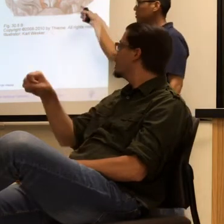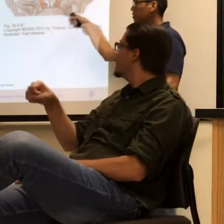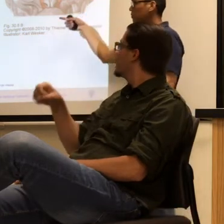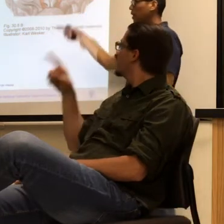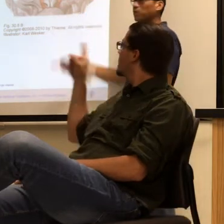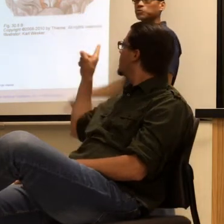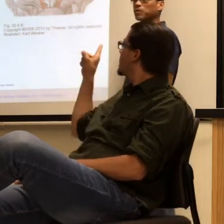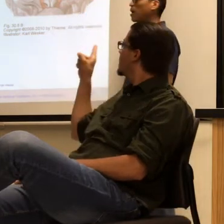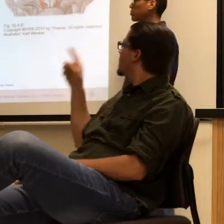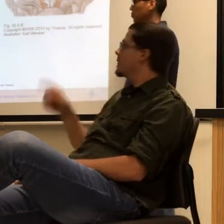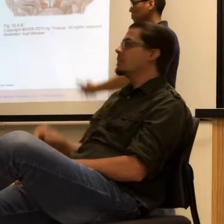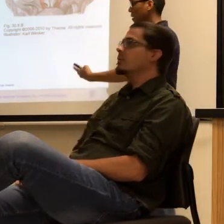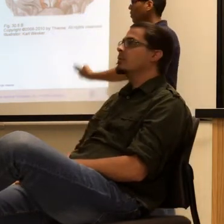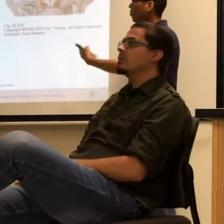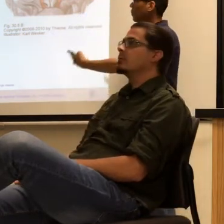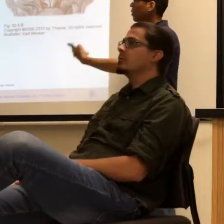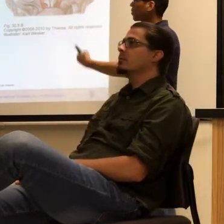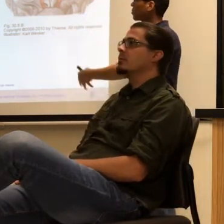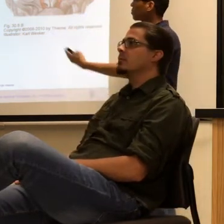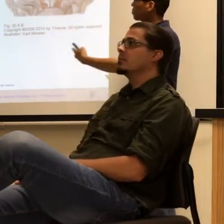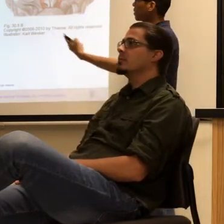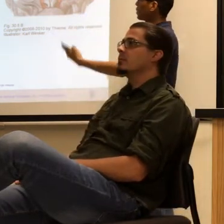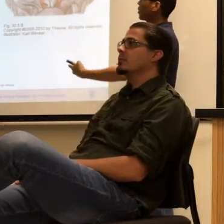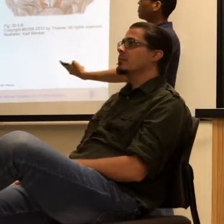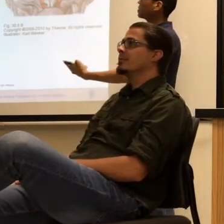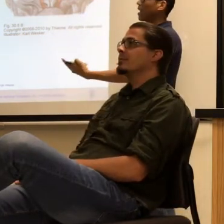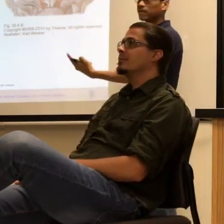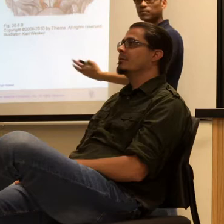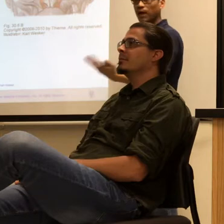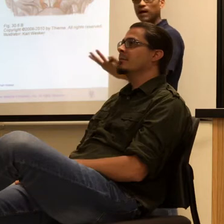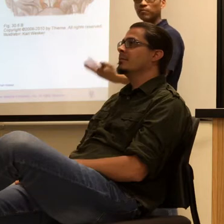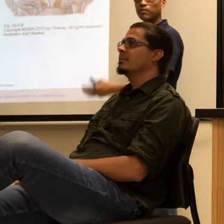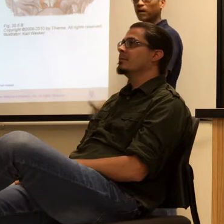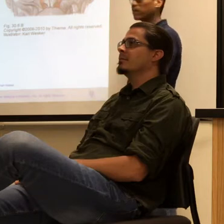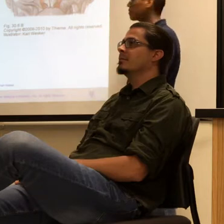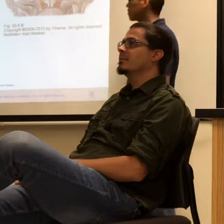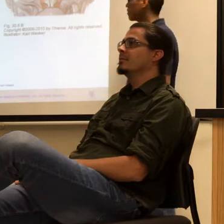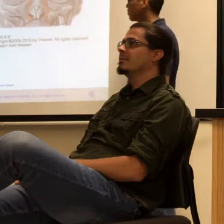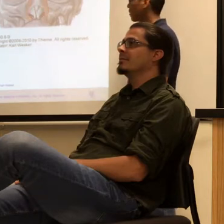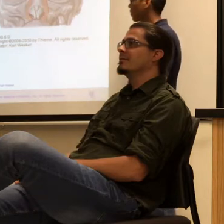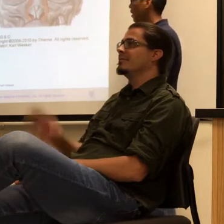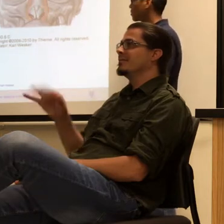Nasalis flares your nostrils. Maybe you appear a little upset or angry,